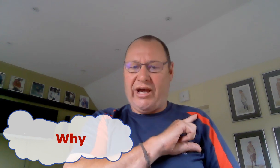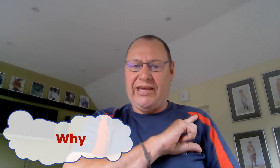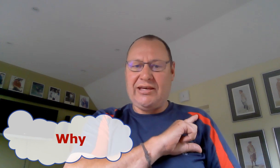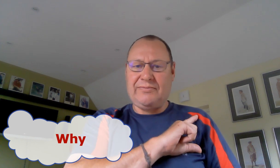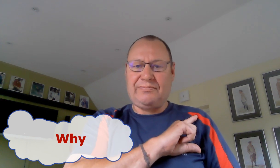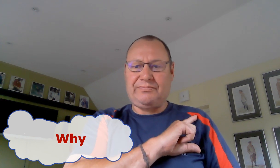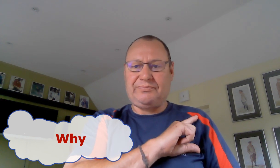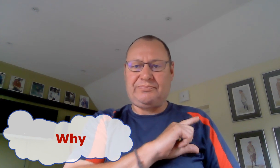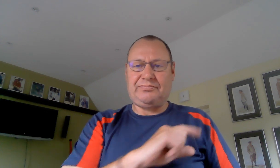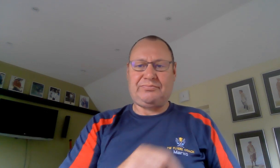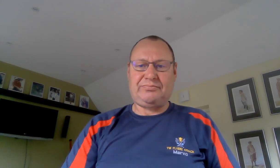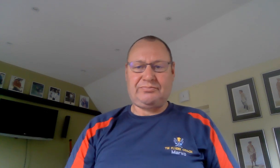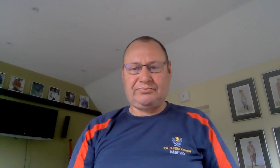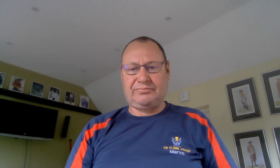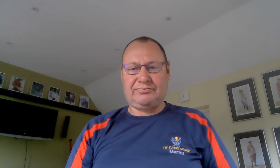Why?